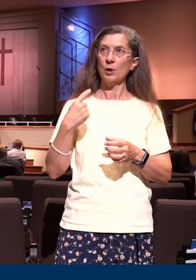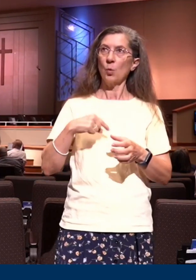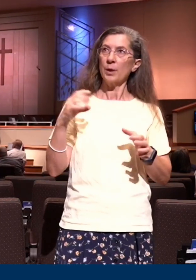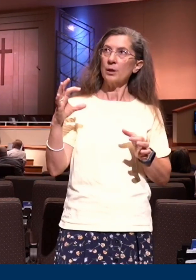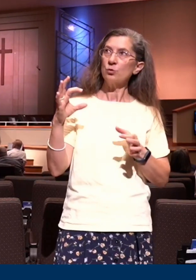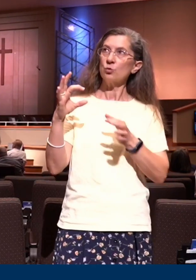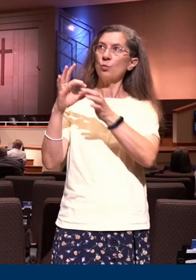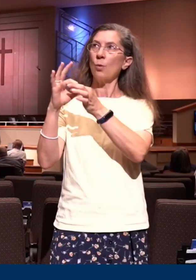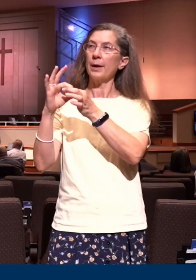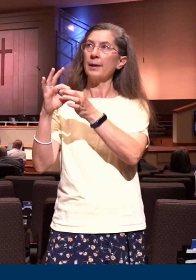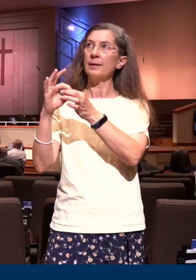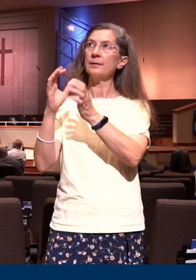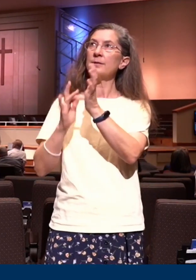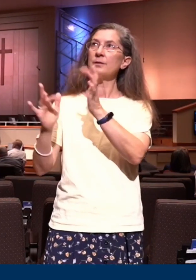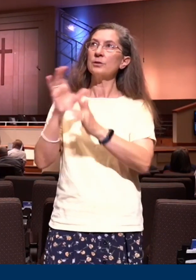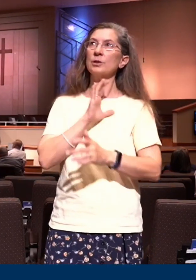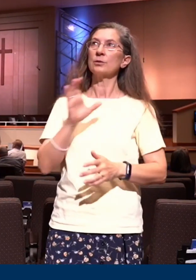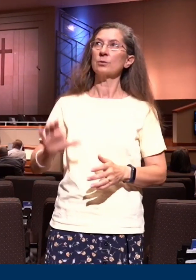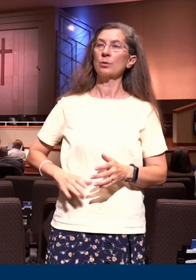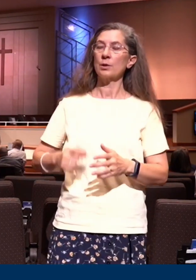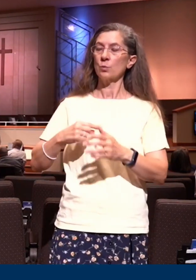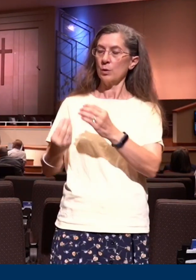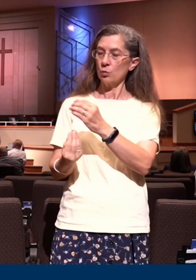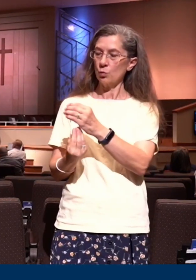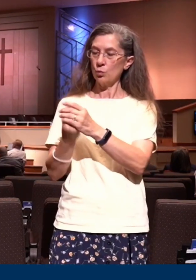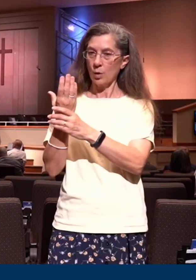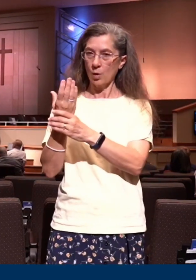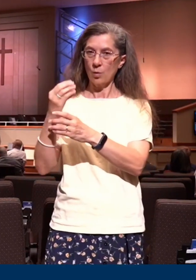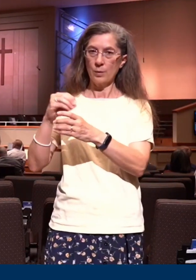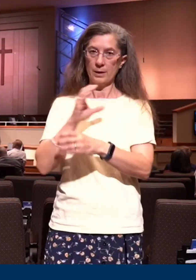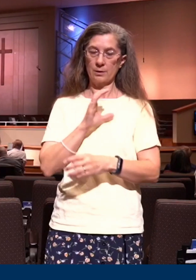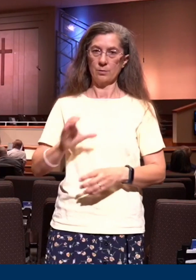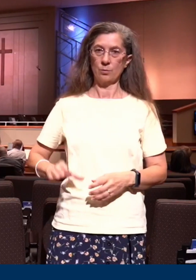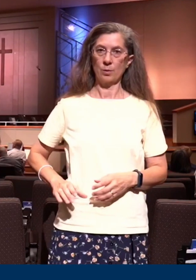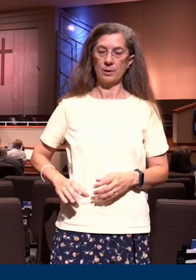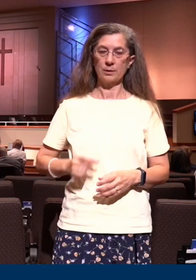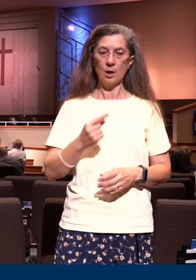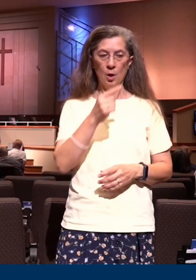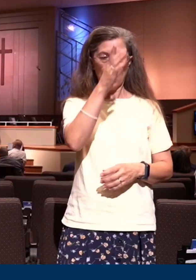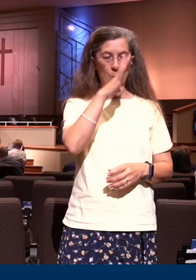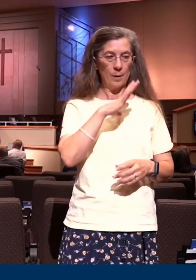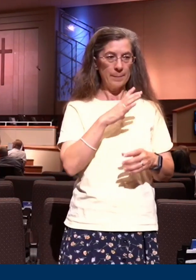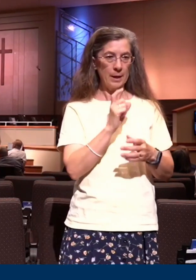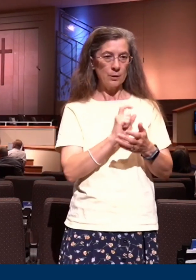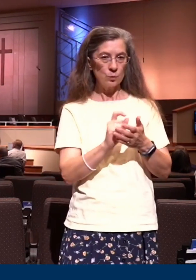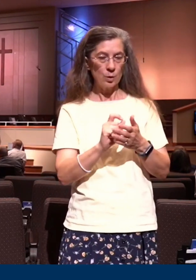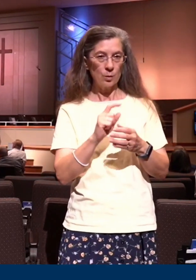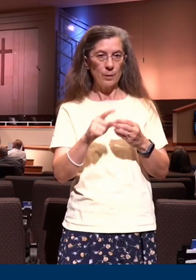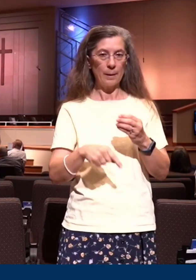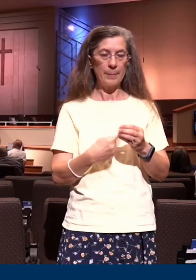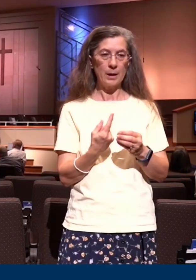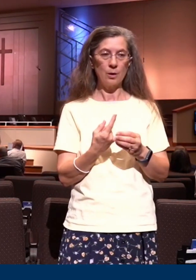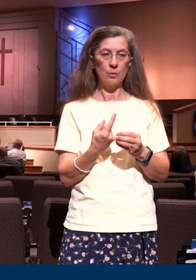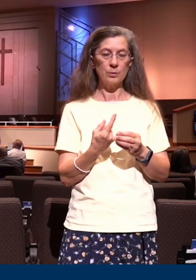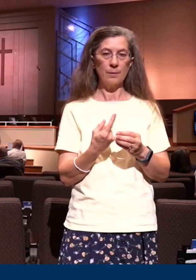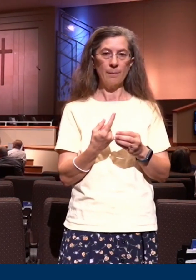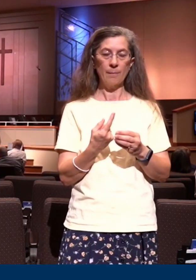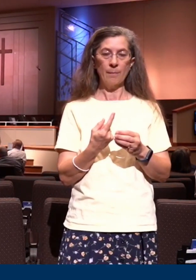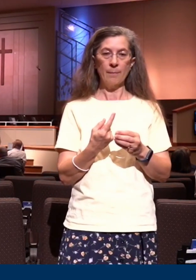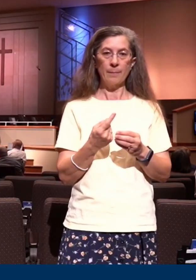Christ. And we grow in Christ. As Phillips wrote in his commentary, the word exactly expresses the process by